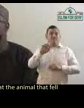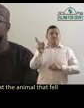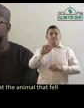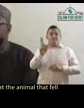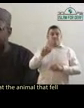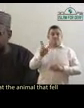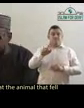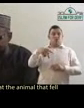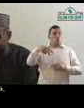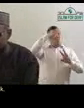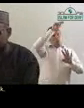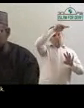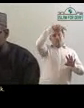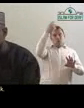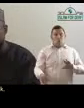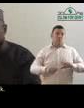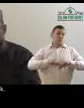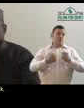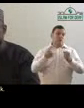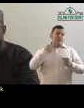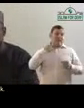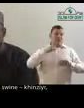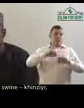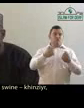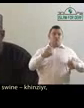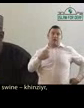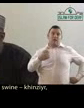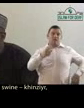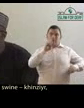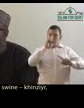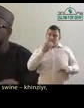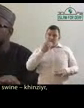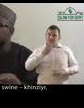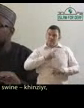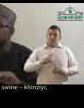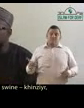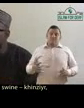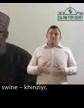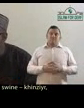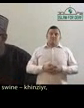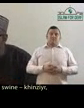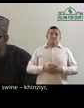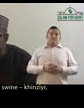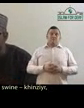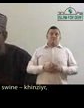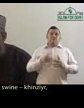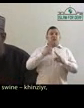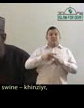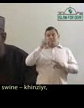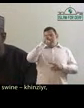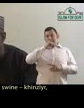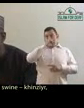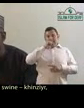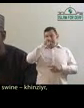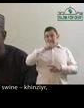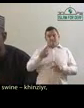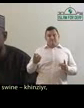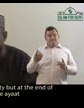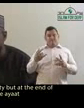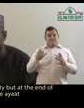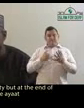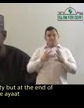animal that fell from a high place, broke his neck, broke his back. Allah said, and you can't eat swine, khanzir,